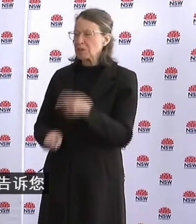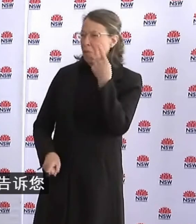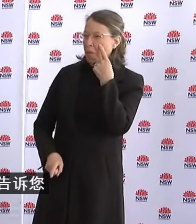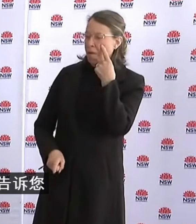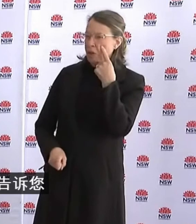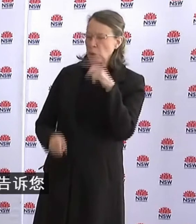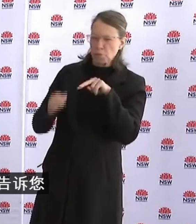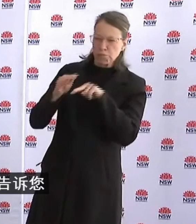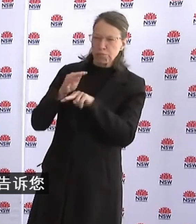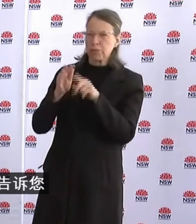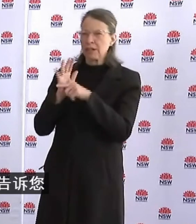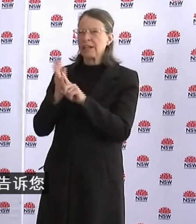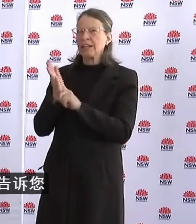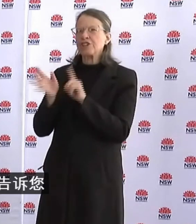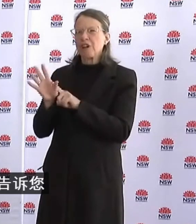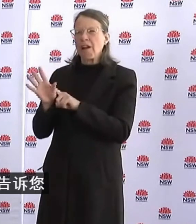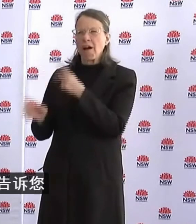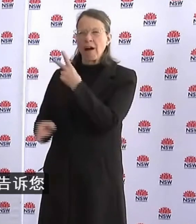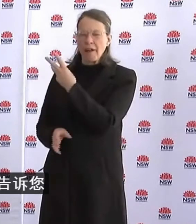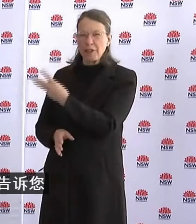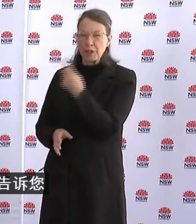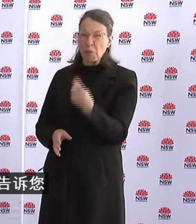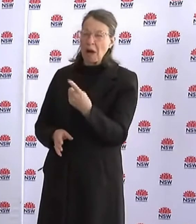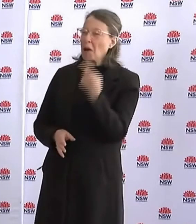31, we'll be able to tell you in about a week's time.